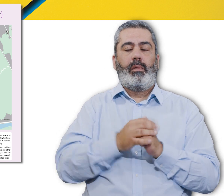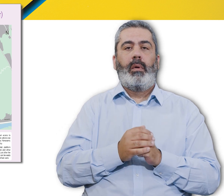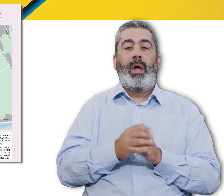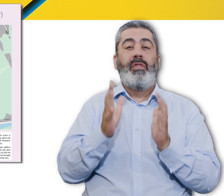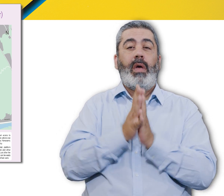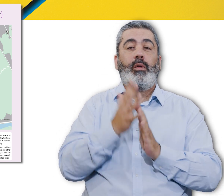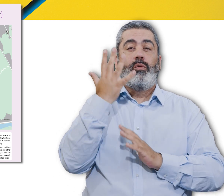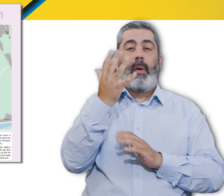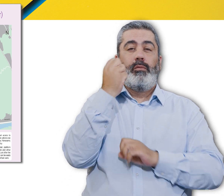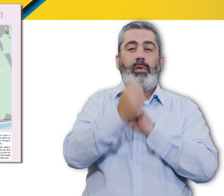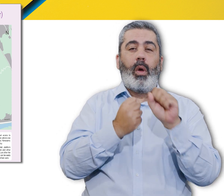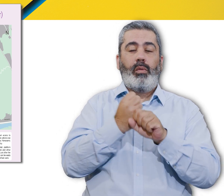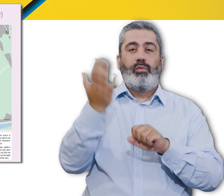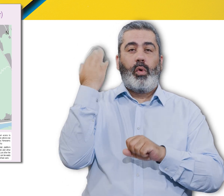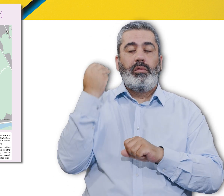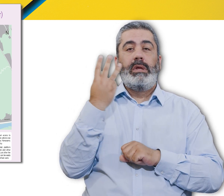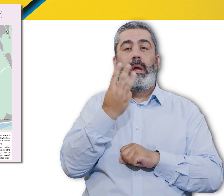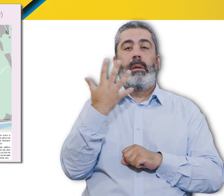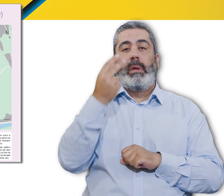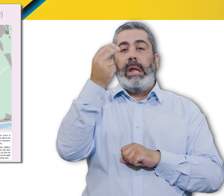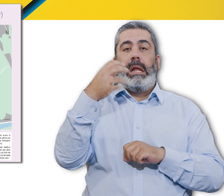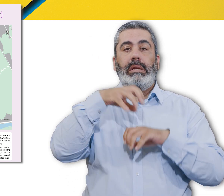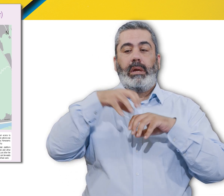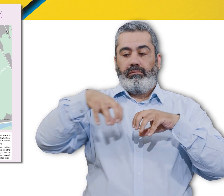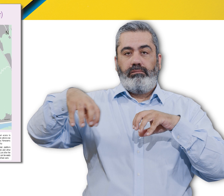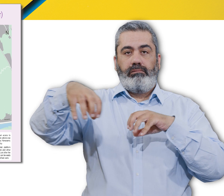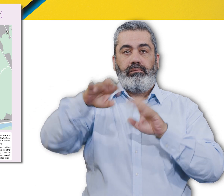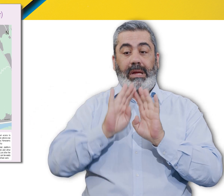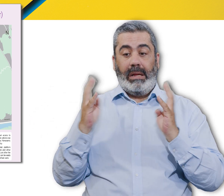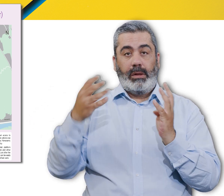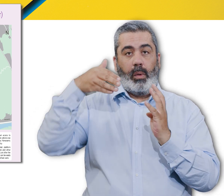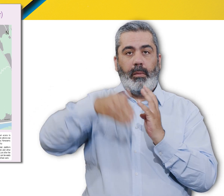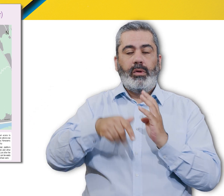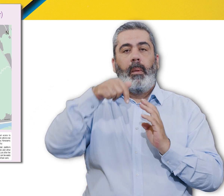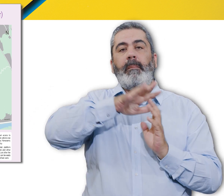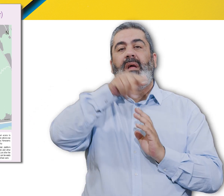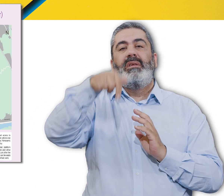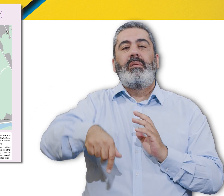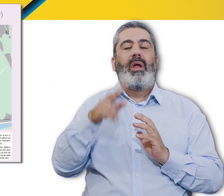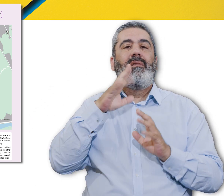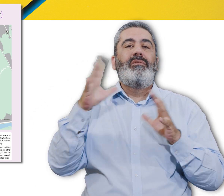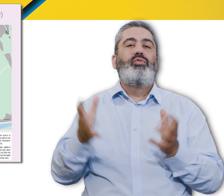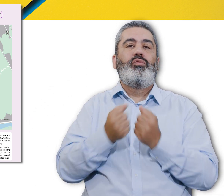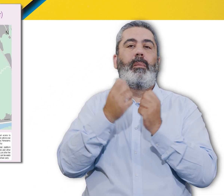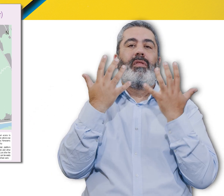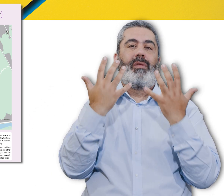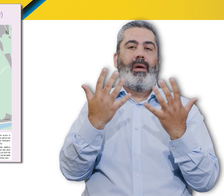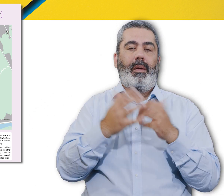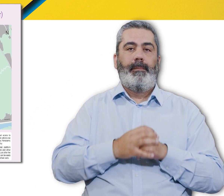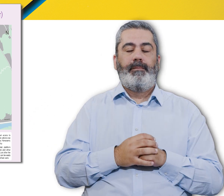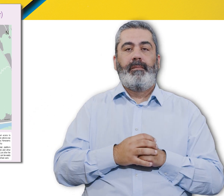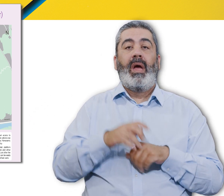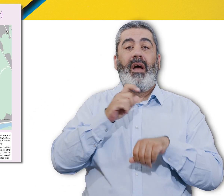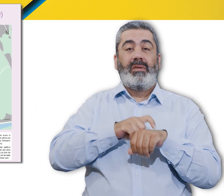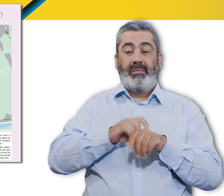24 watchtowers, the interior of the castle is a residential area and is still inhabited today. In the 15th century, there